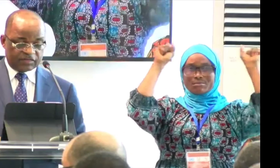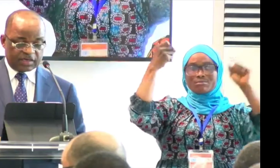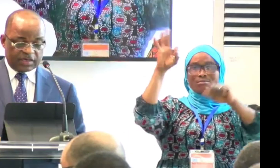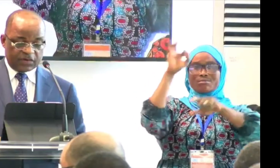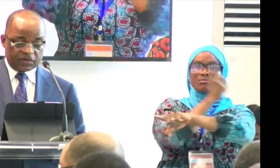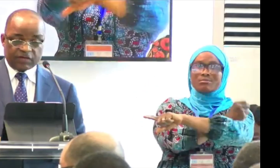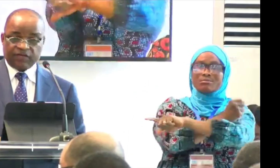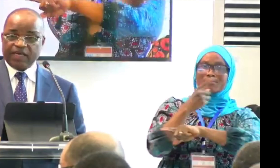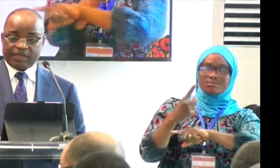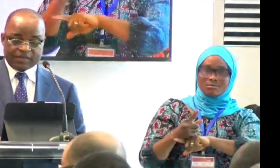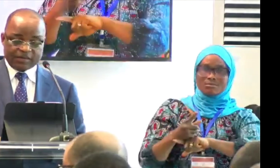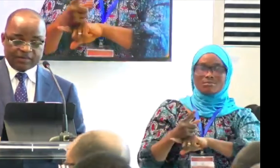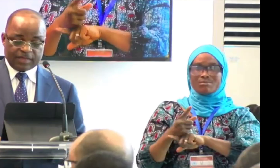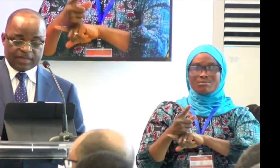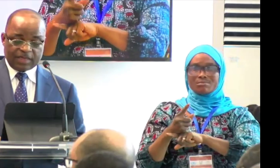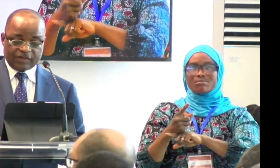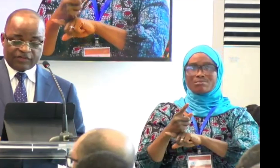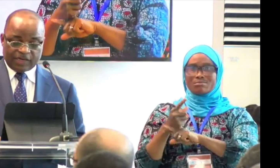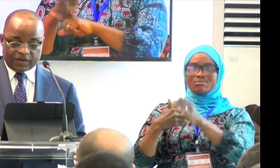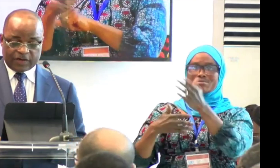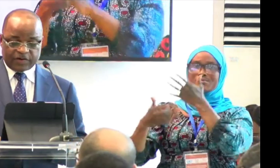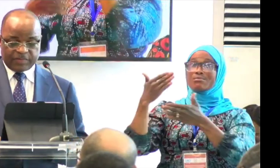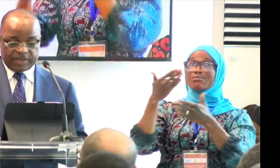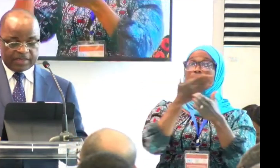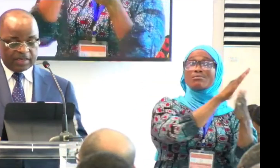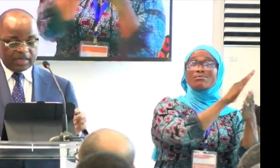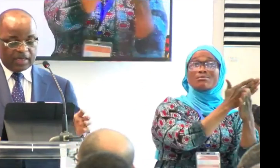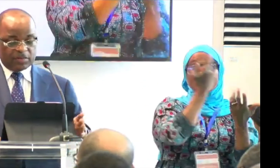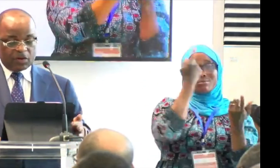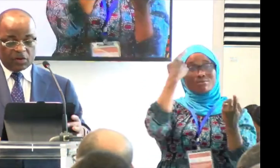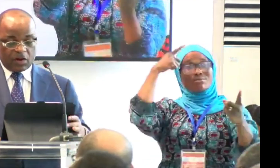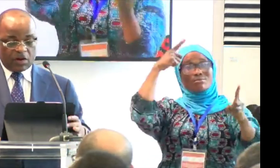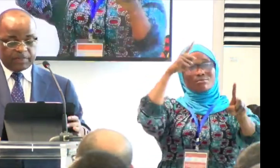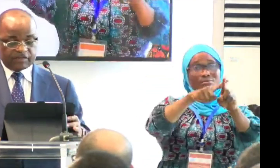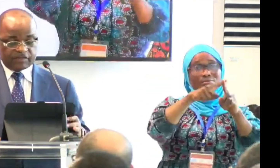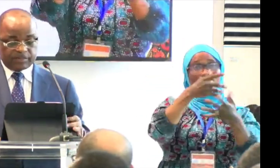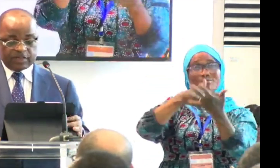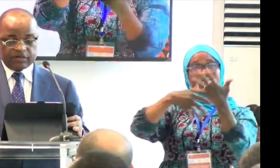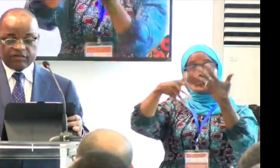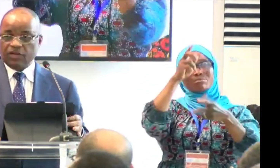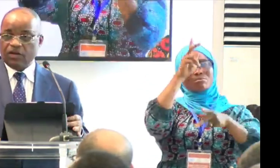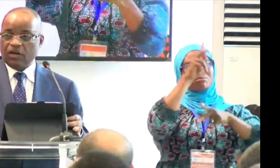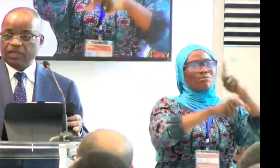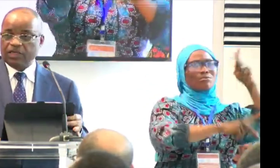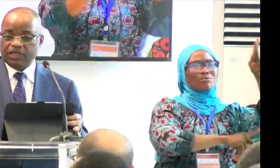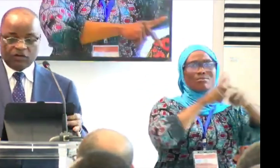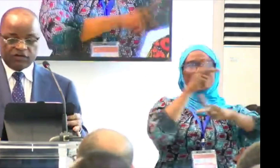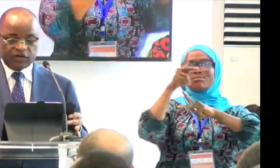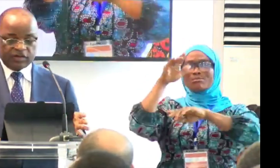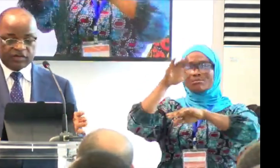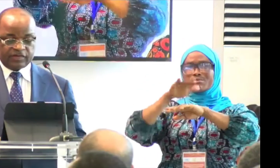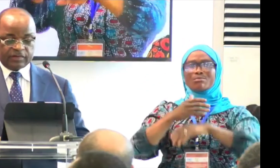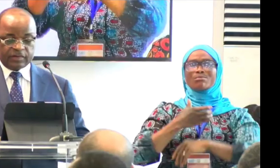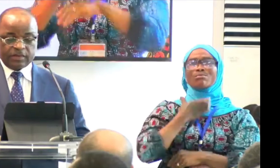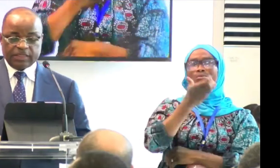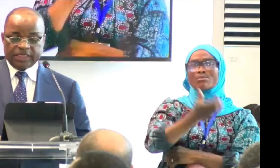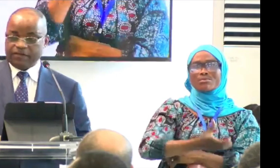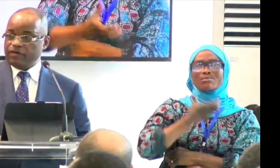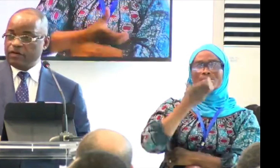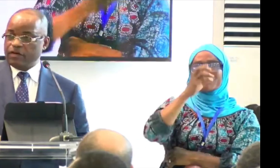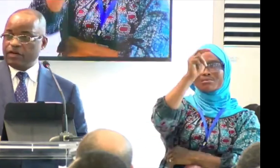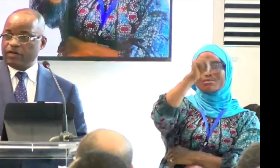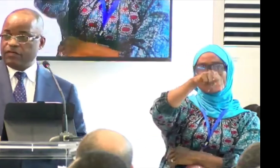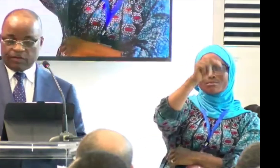Republic of Sierra Leone, reflected a shared agreement among all participants on the urgent